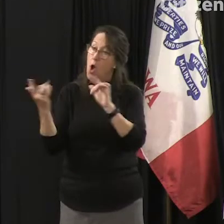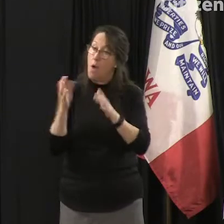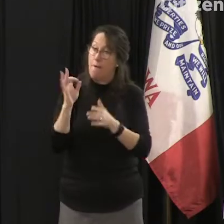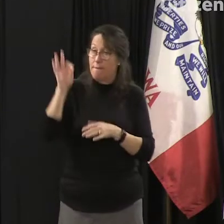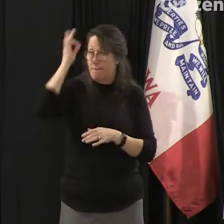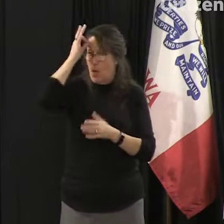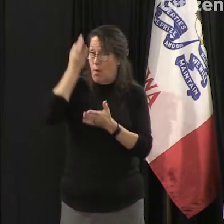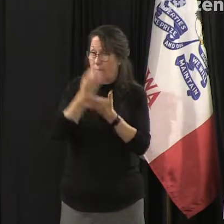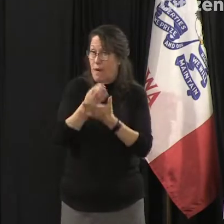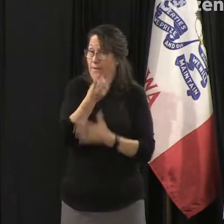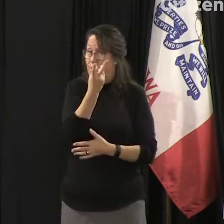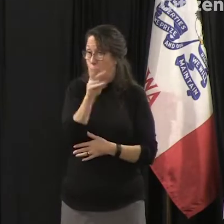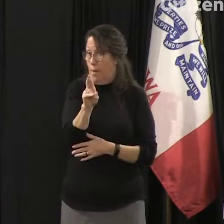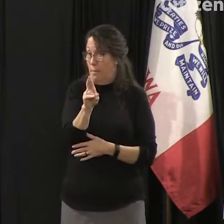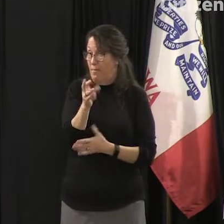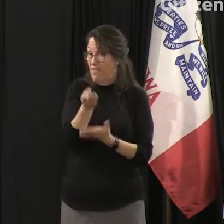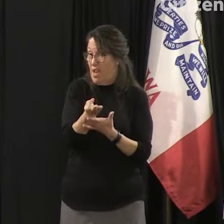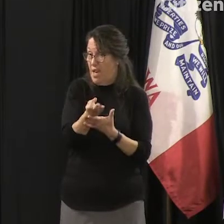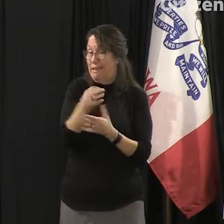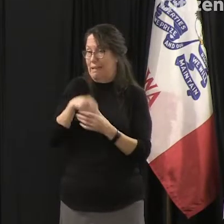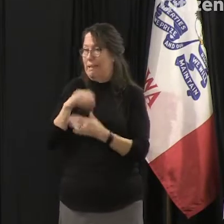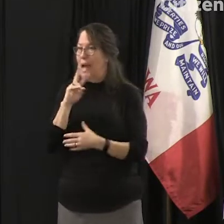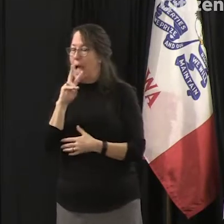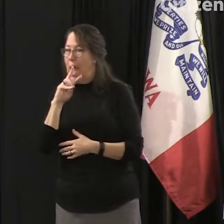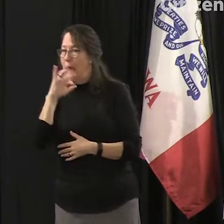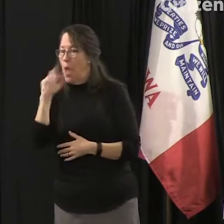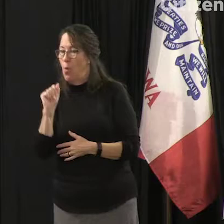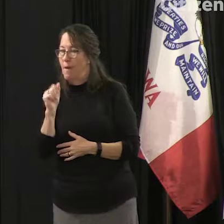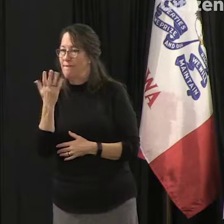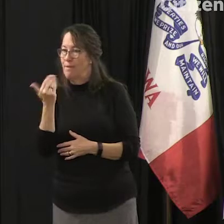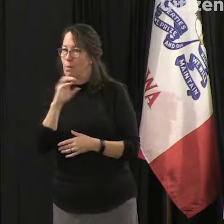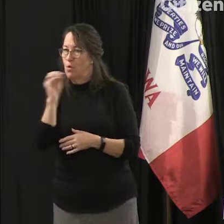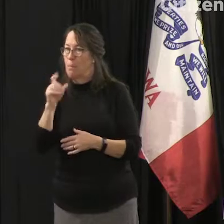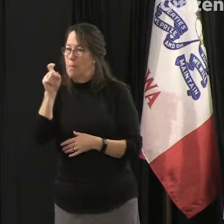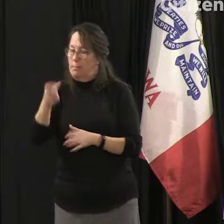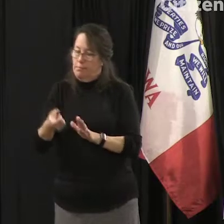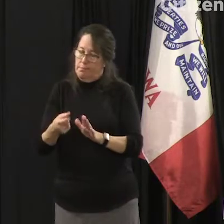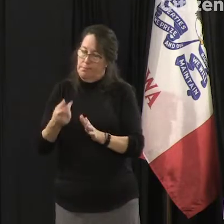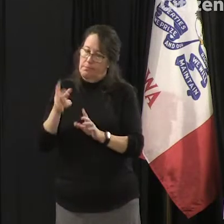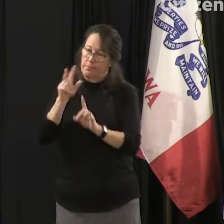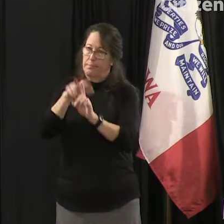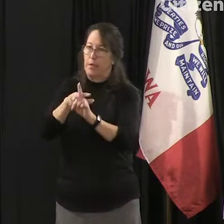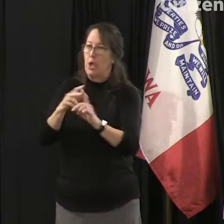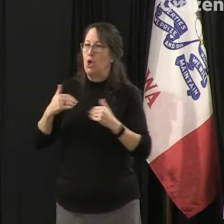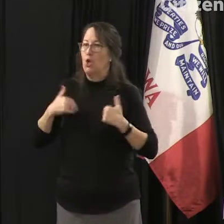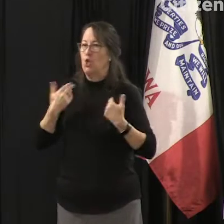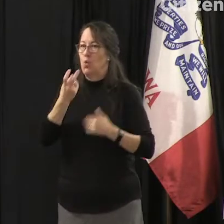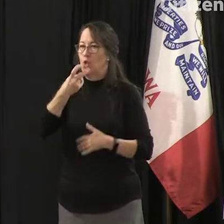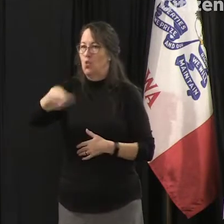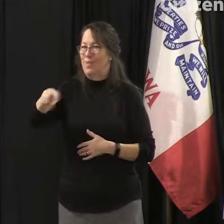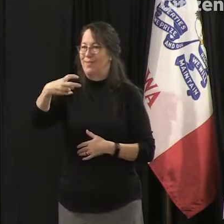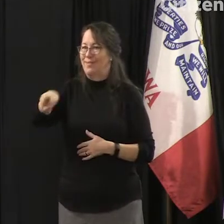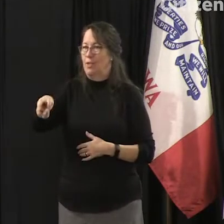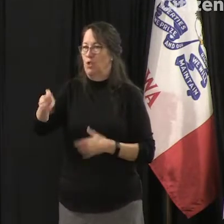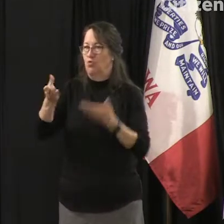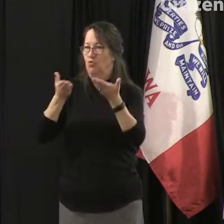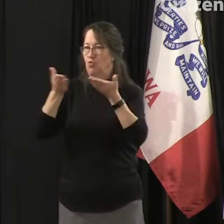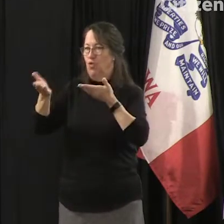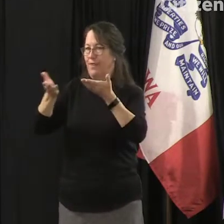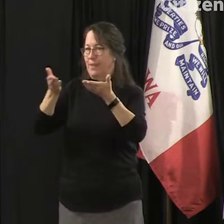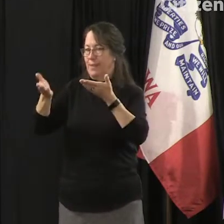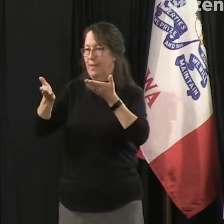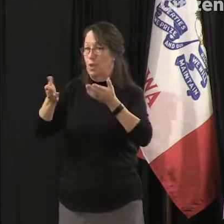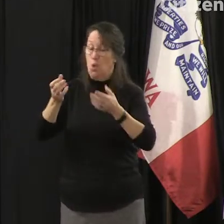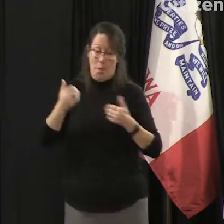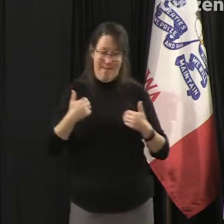federal monies going to VR, like in Iowa, 15%, must be used for youth transition services. So